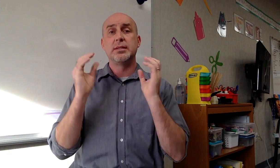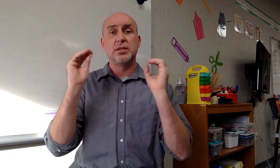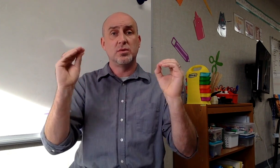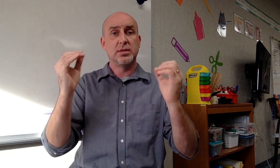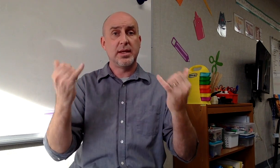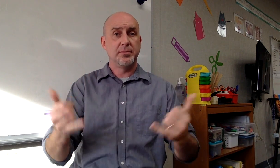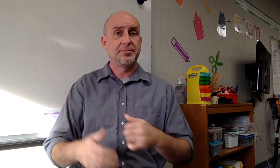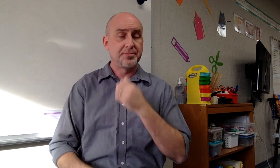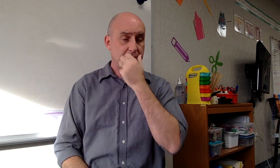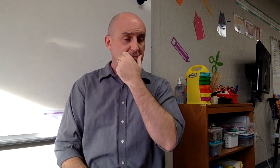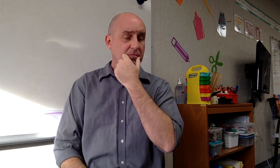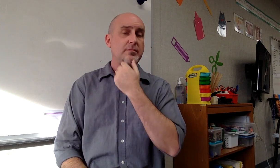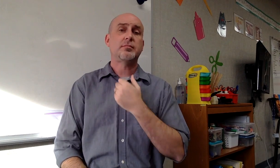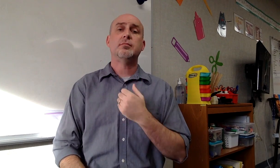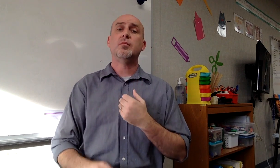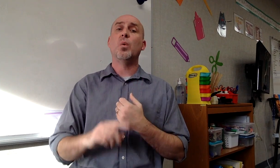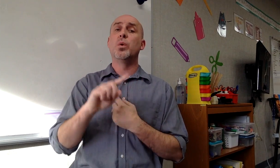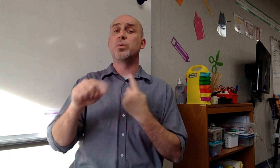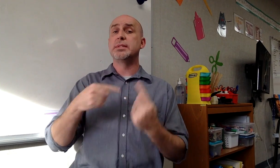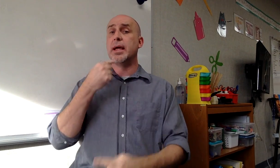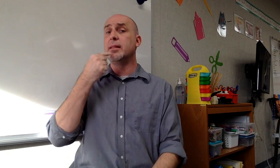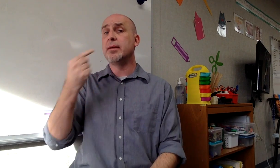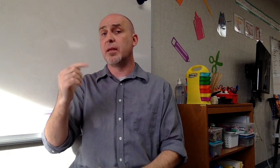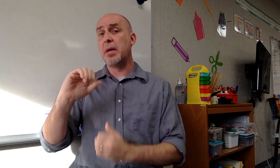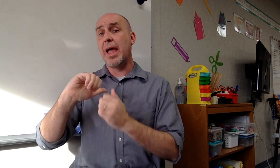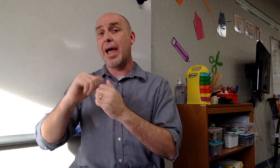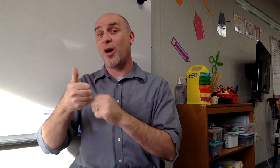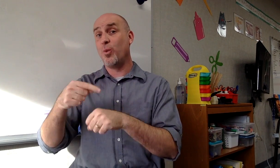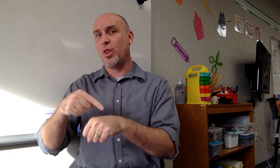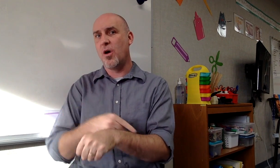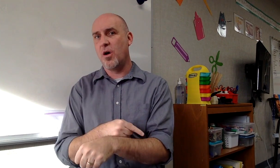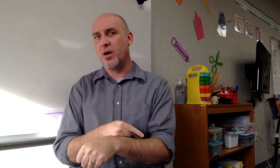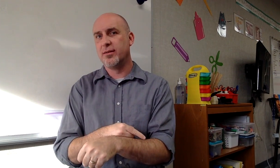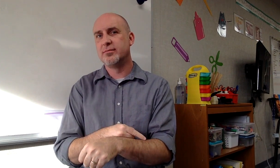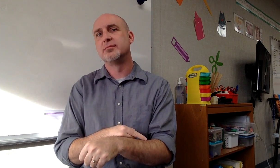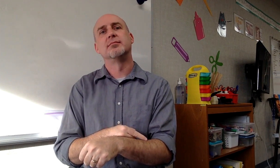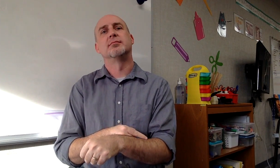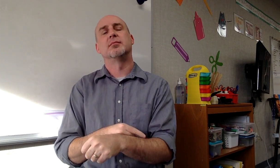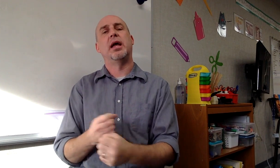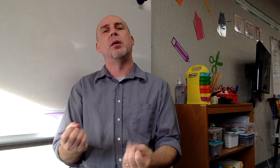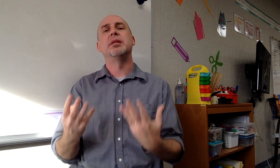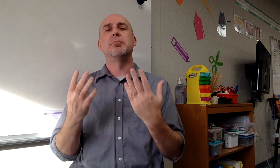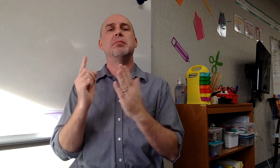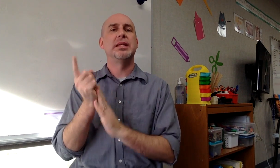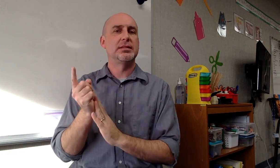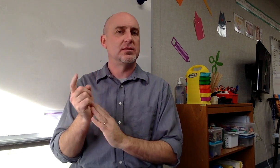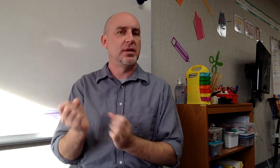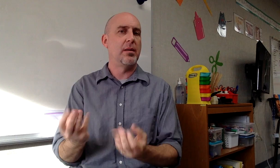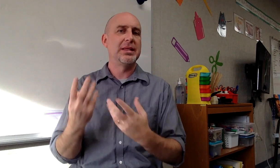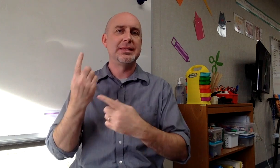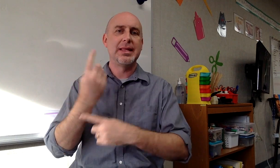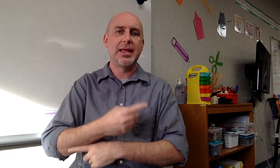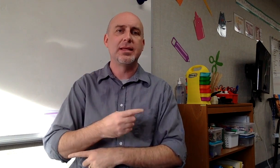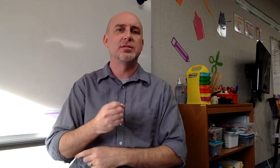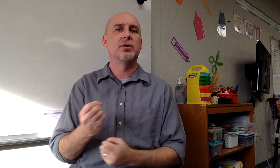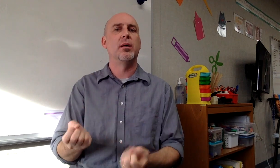teach you today. When we're telling them how long, how many minutes, or how many days, or how